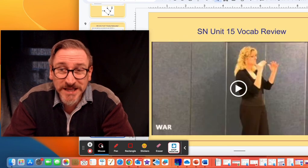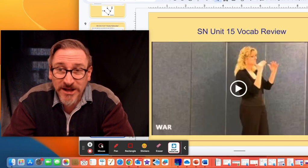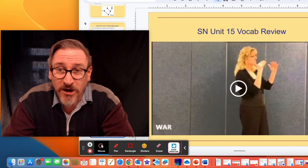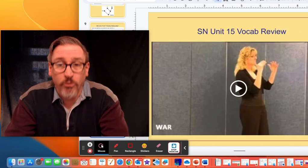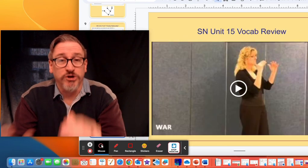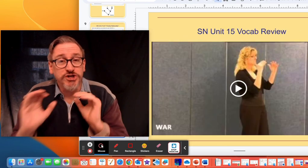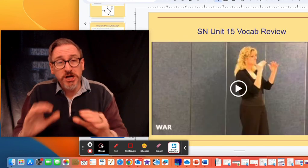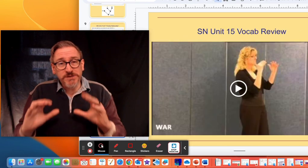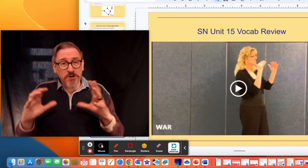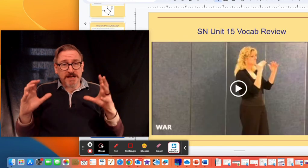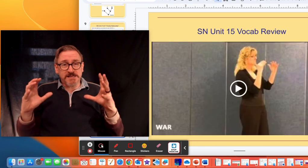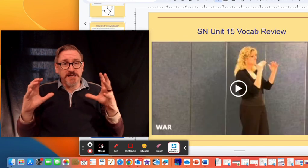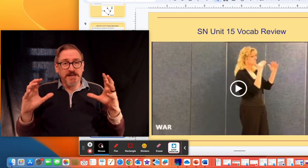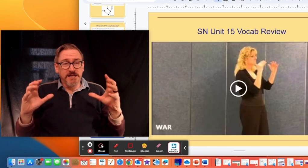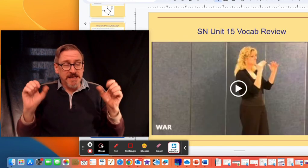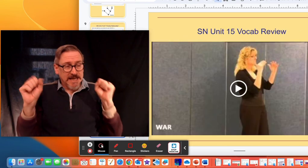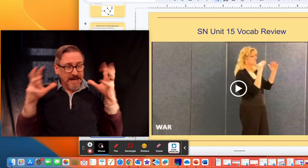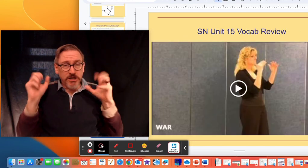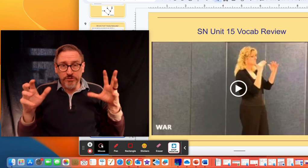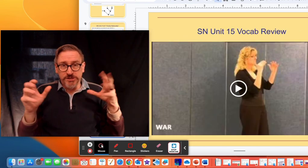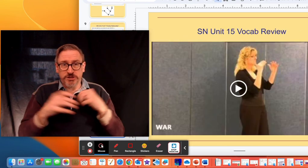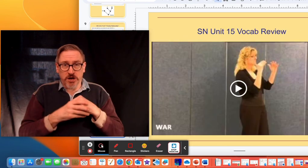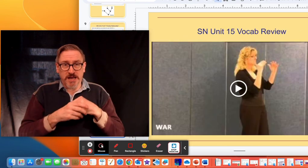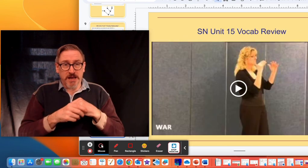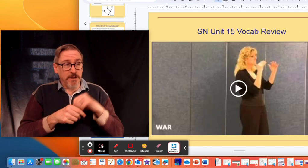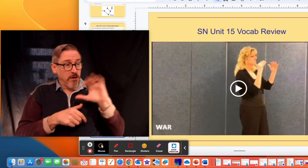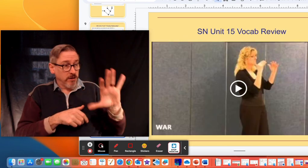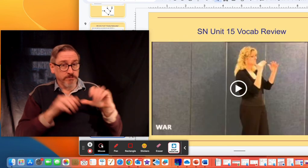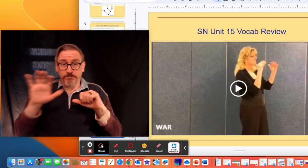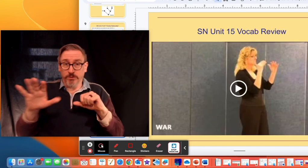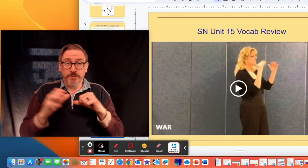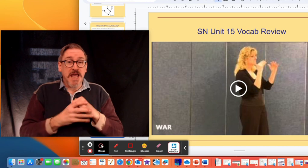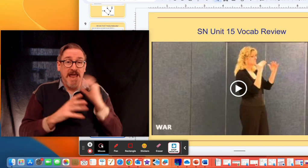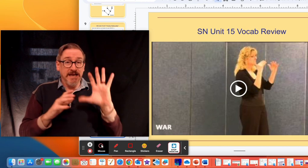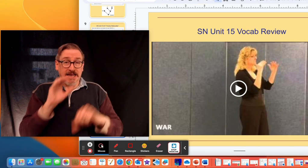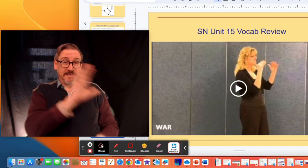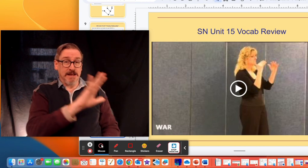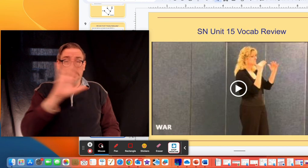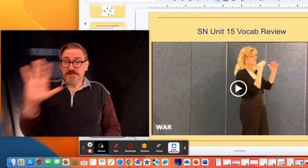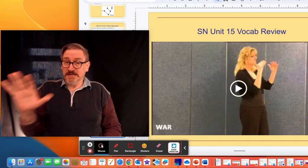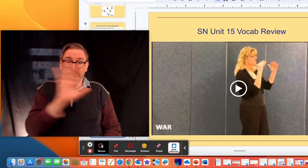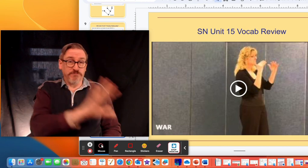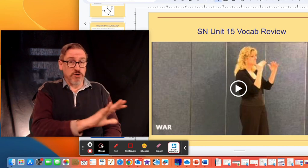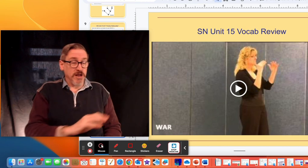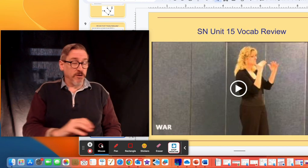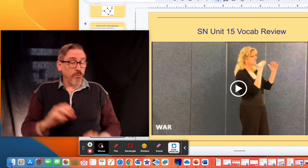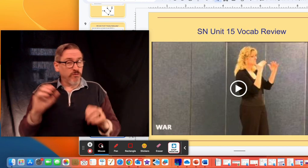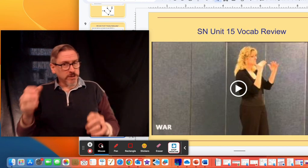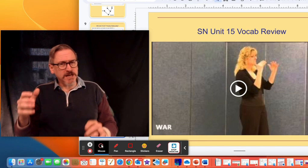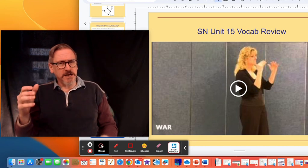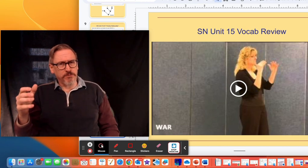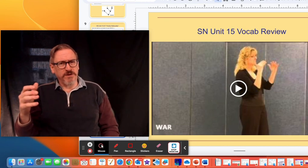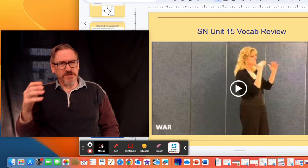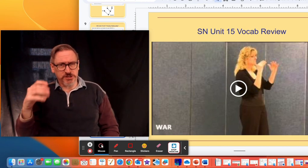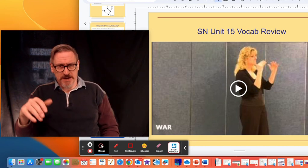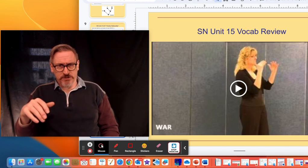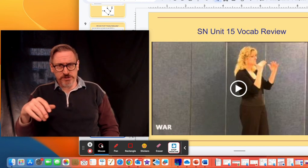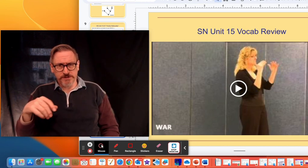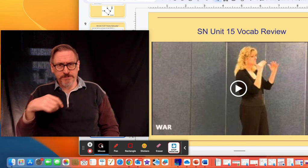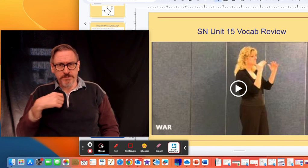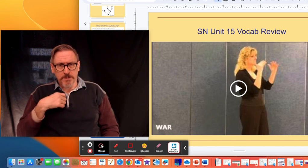That's really all. We're just practicing getting used to talking about, and it's that possessive pronoun. We've worked on it in